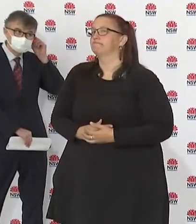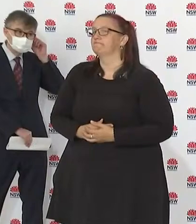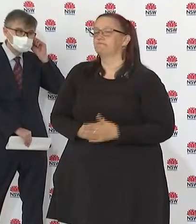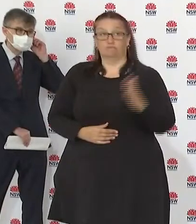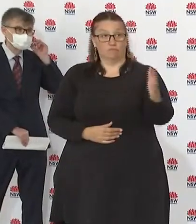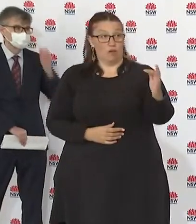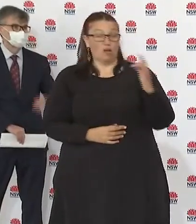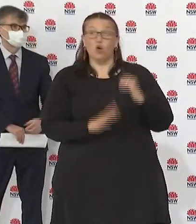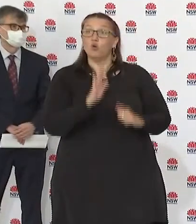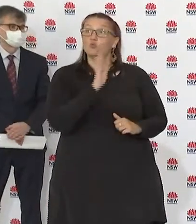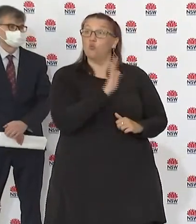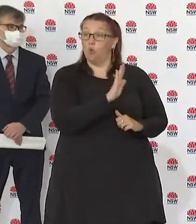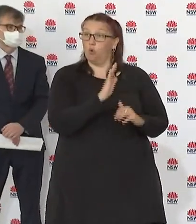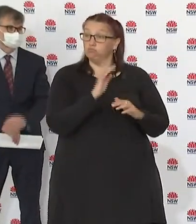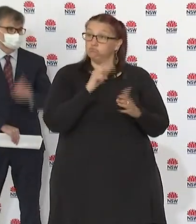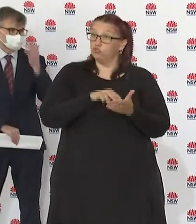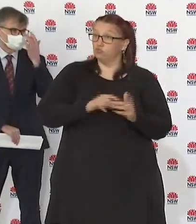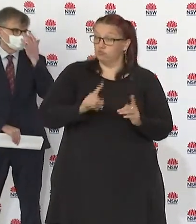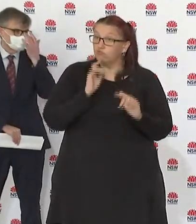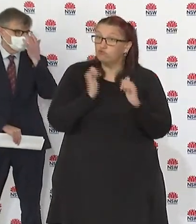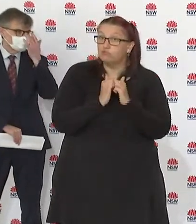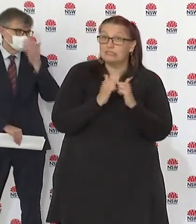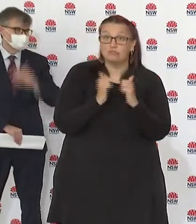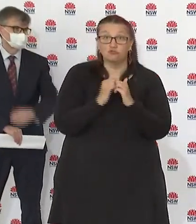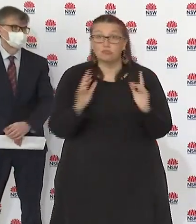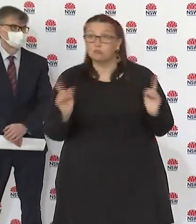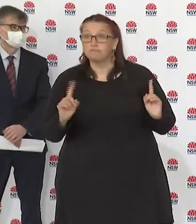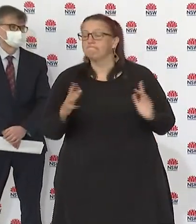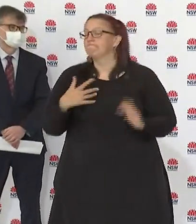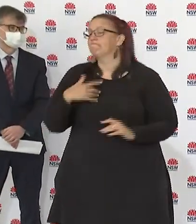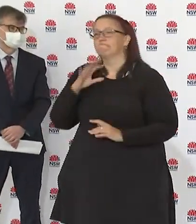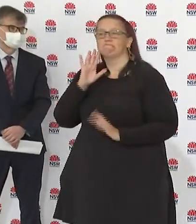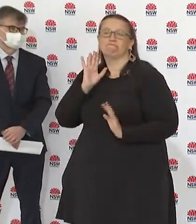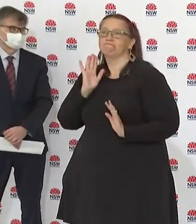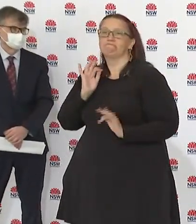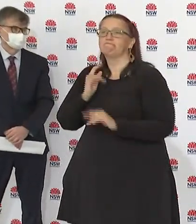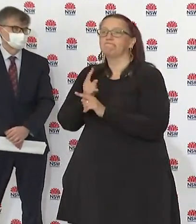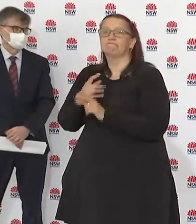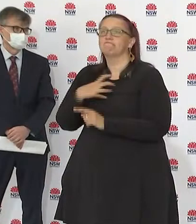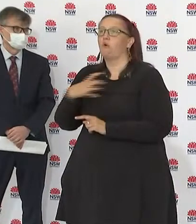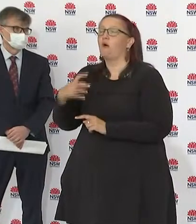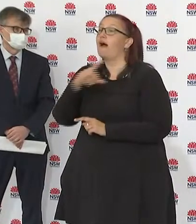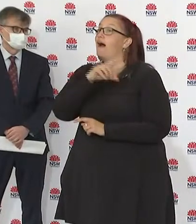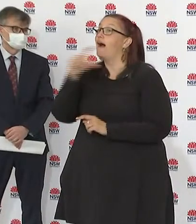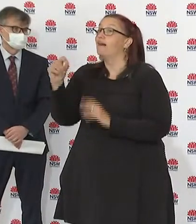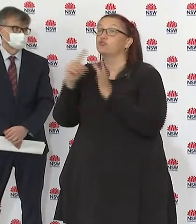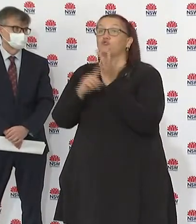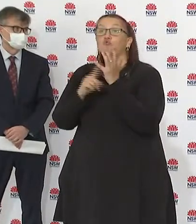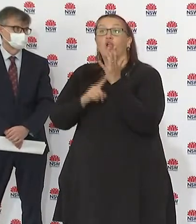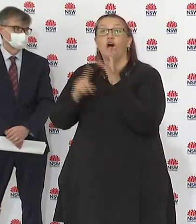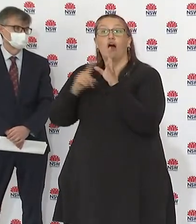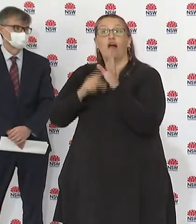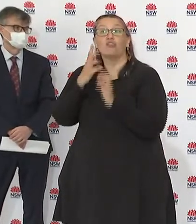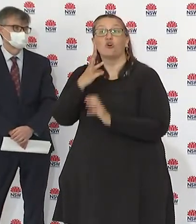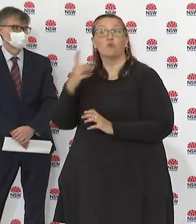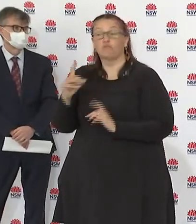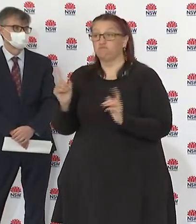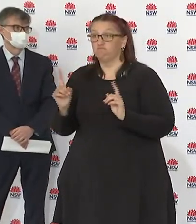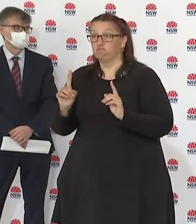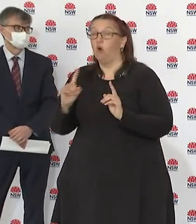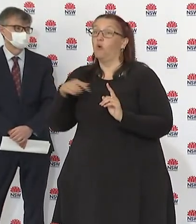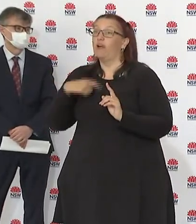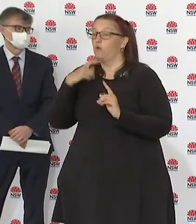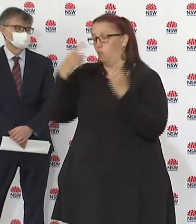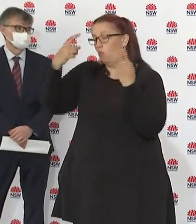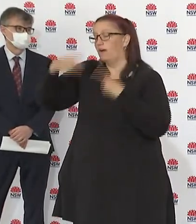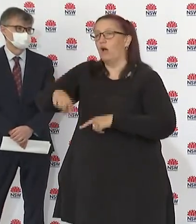I will just leave it at that. And obviously the settings beyond July 31 will also determine what we